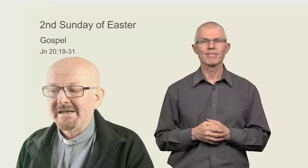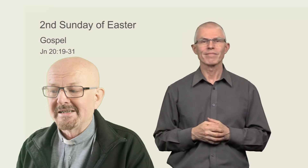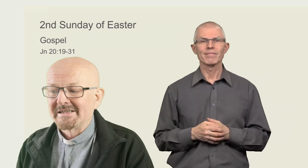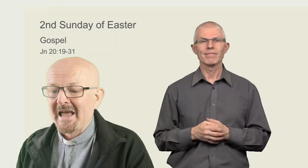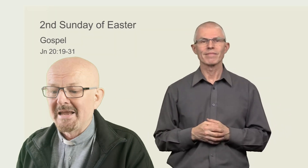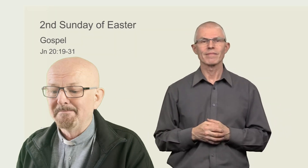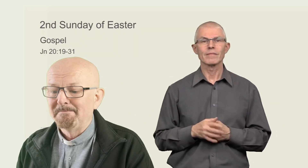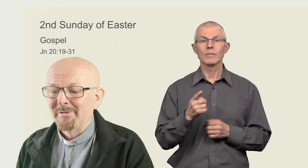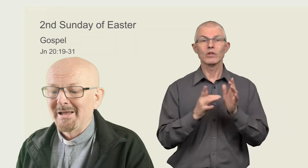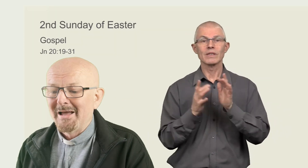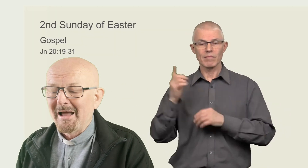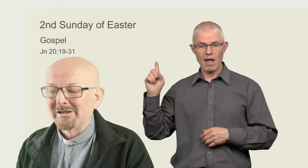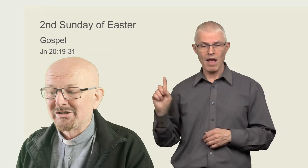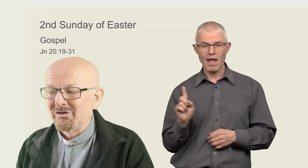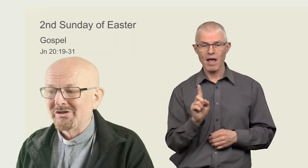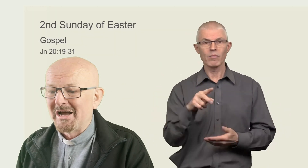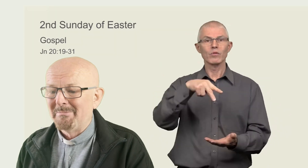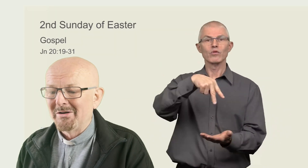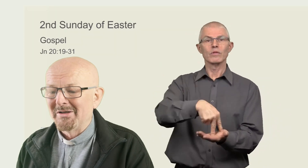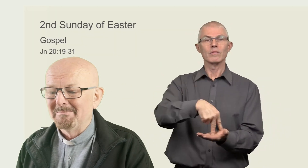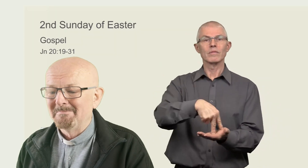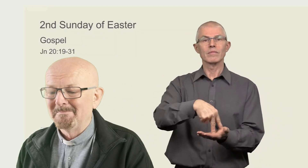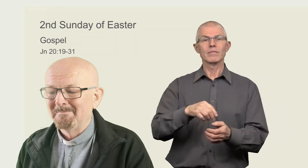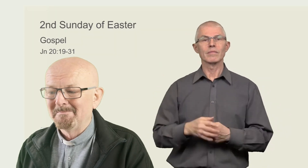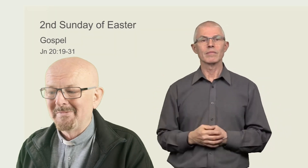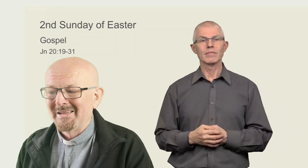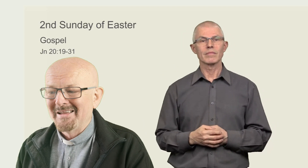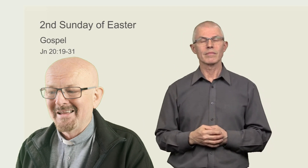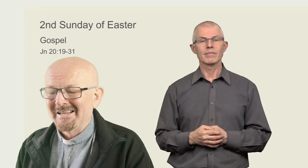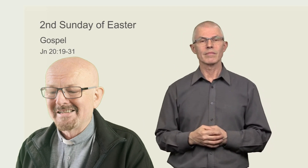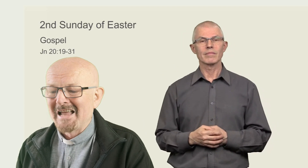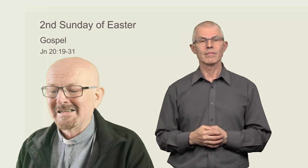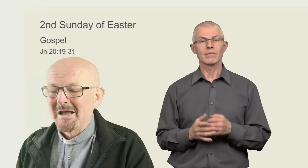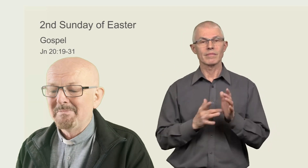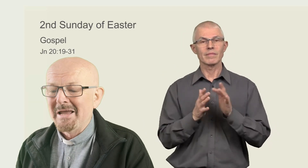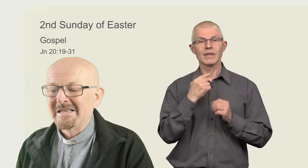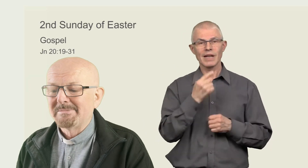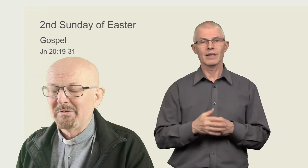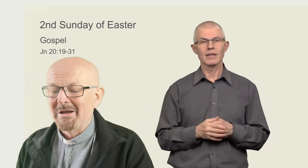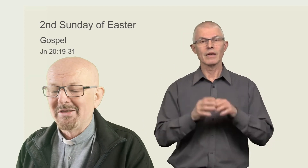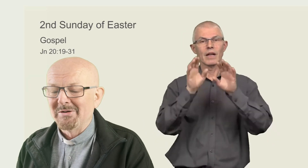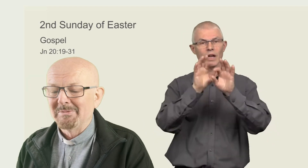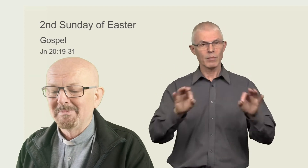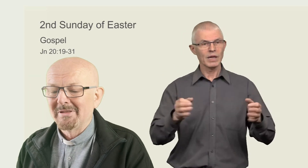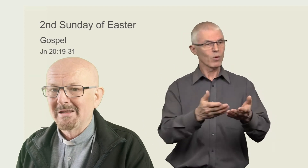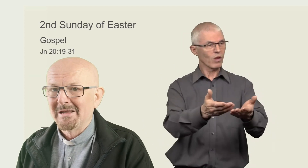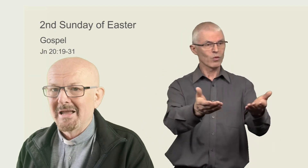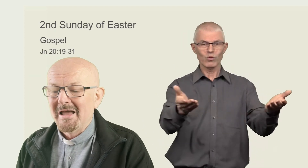But Jesus came and stood among them and said, "Peace be with